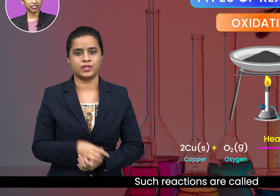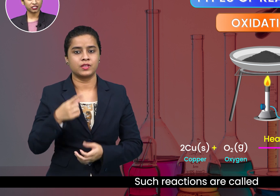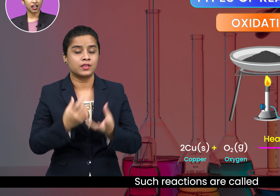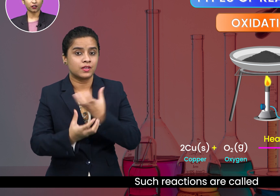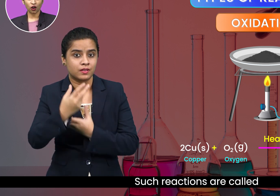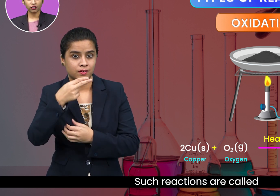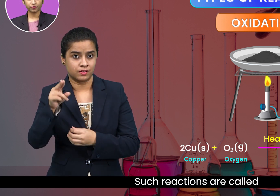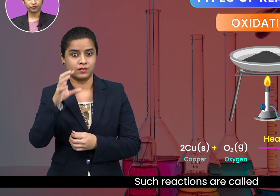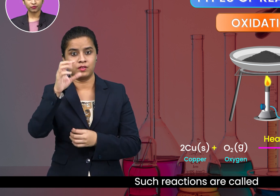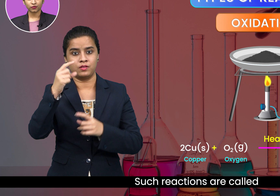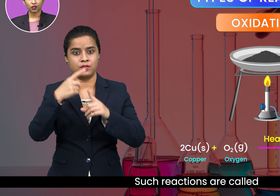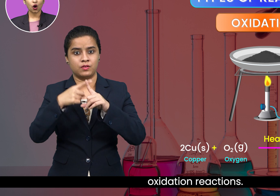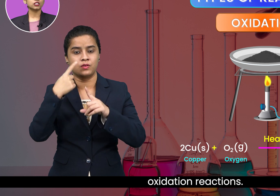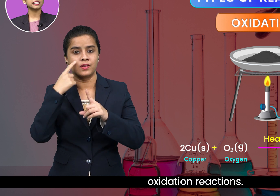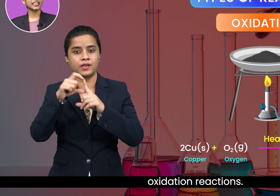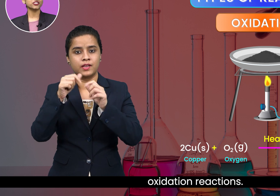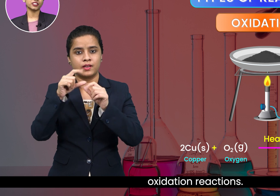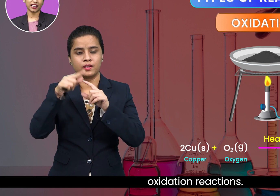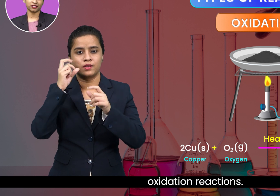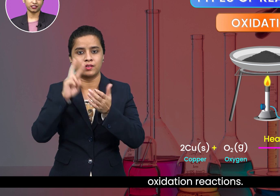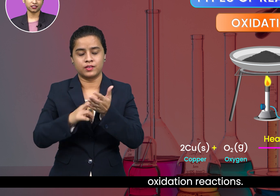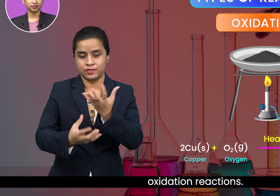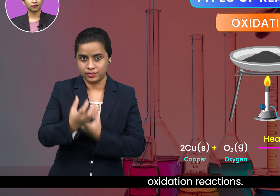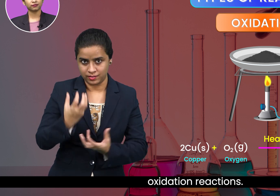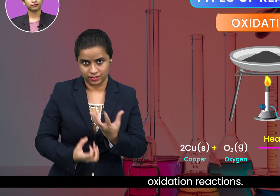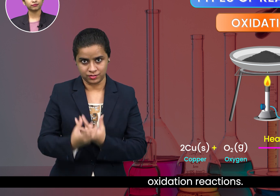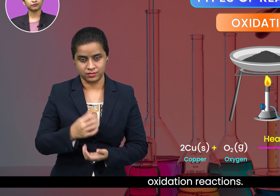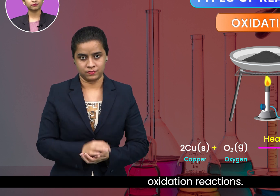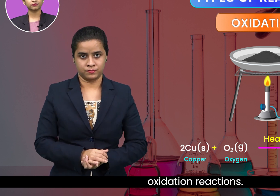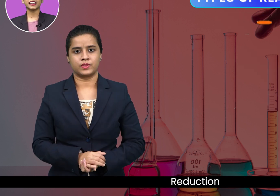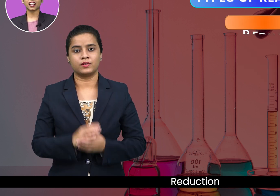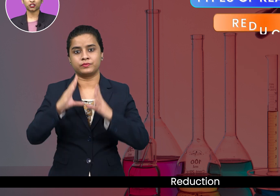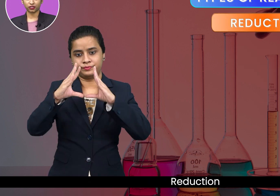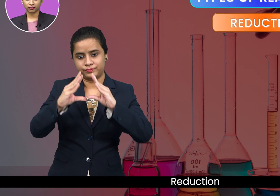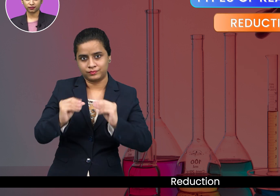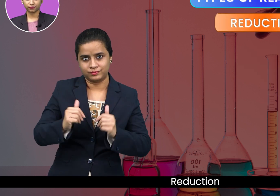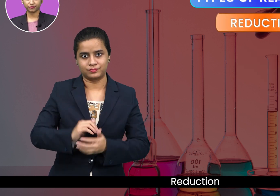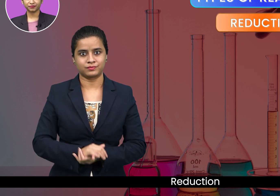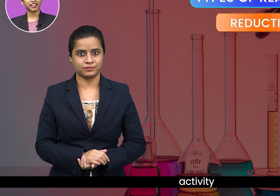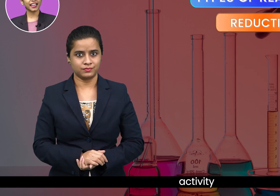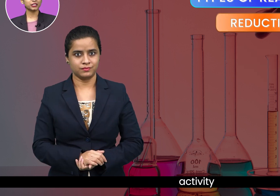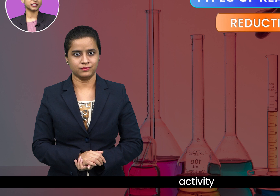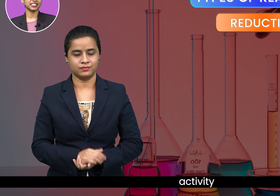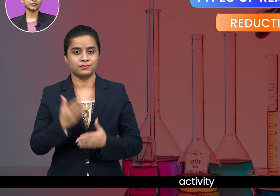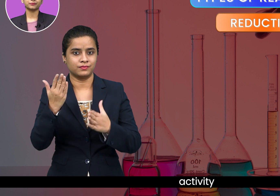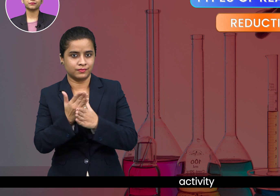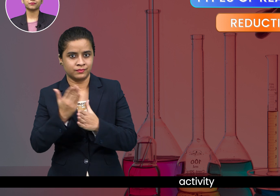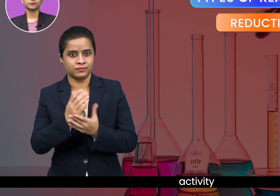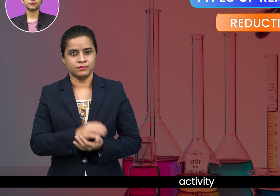Such reactions are called oxidation reactions. Reduction.